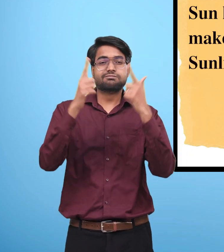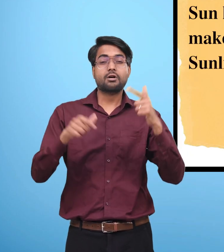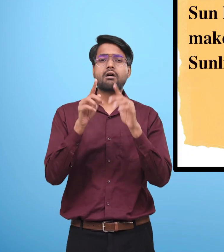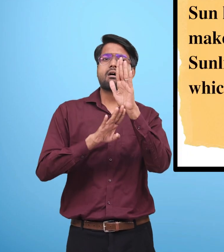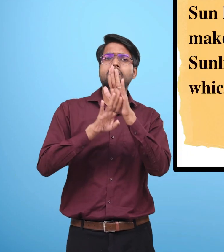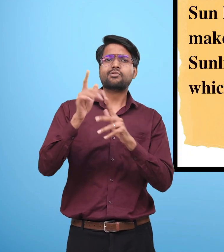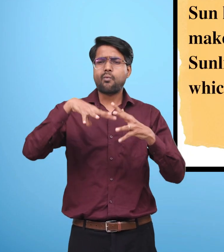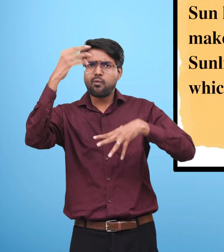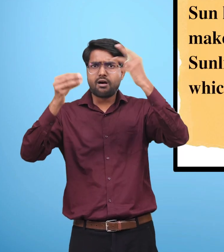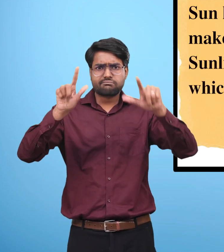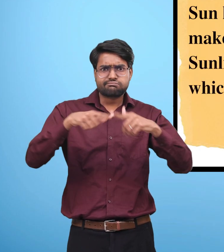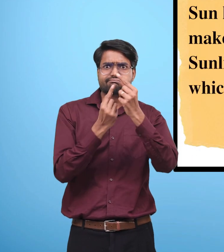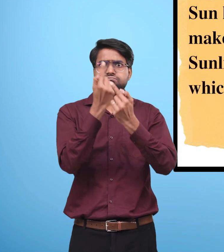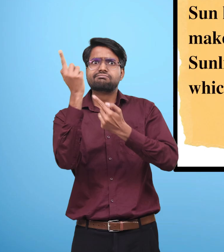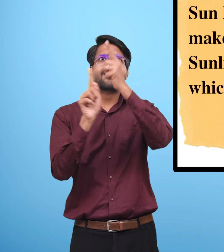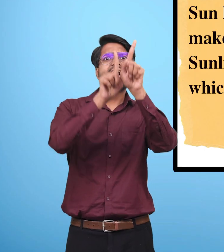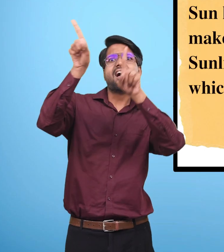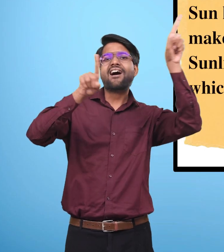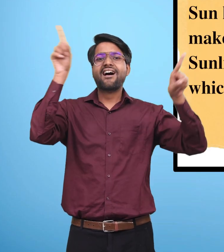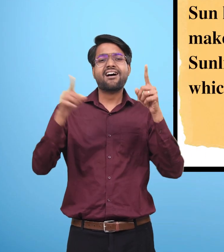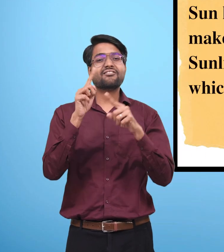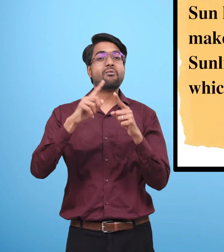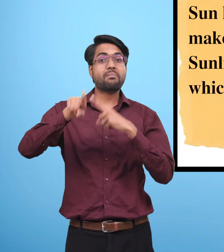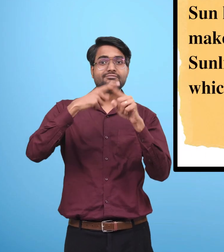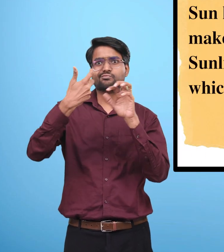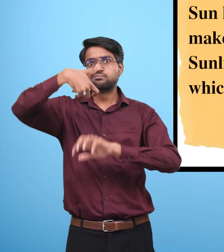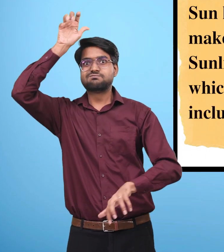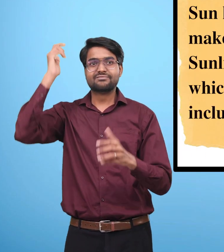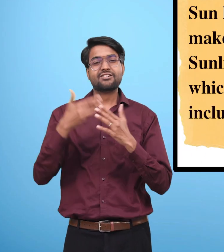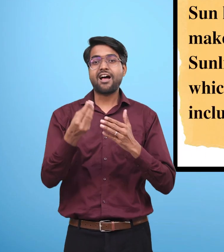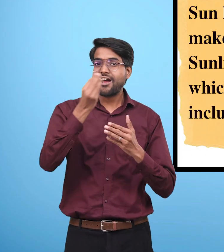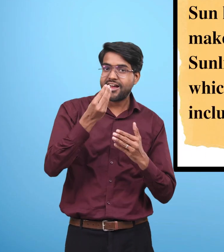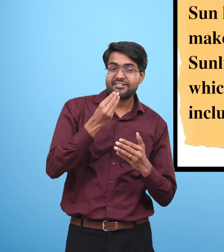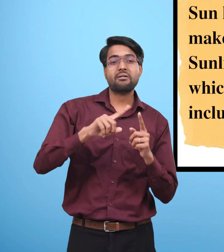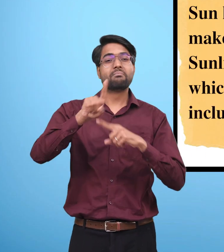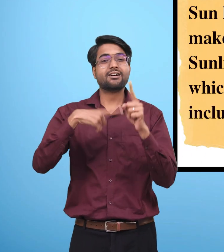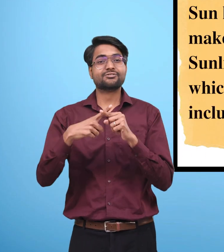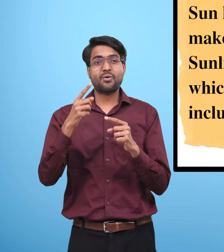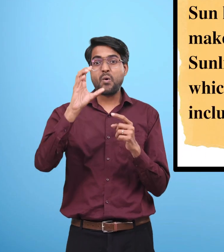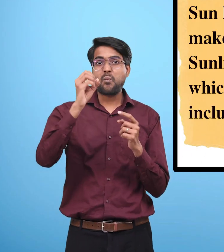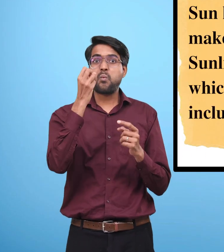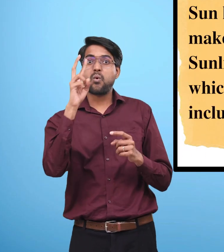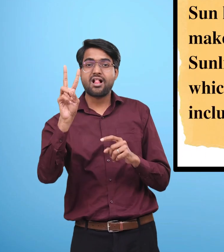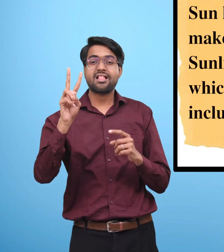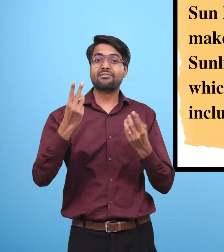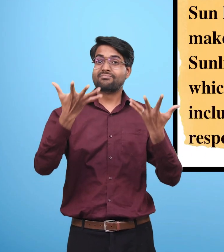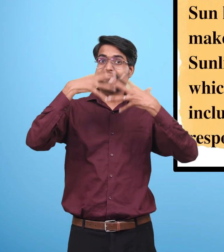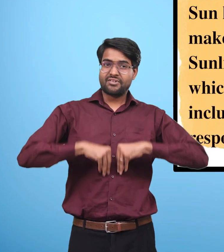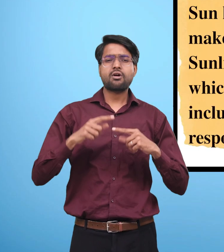grow, which provide food and oxygen to animals, including humans. The sun is